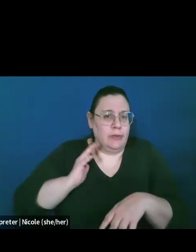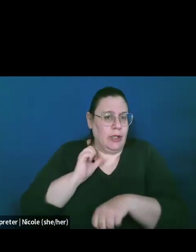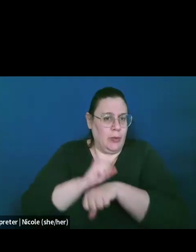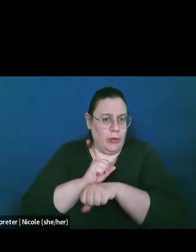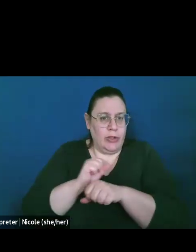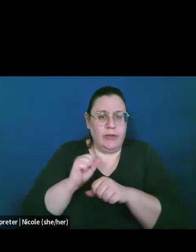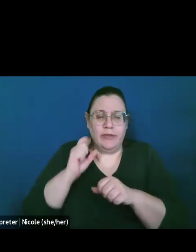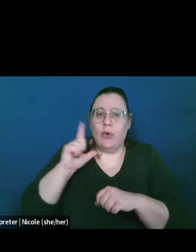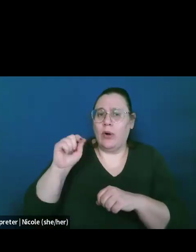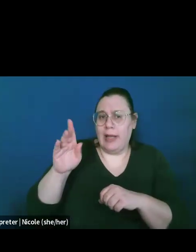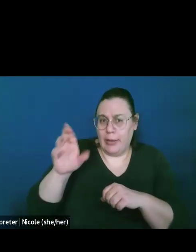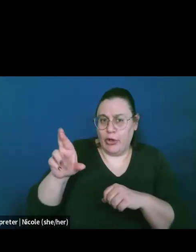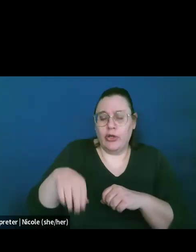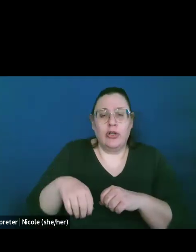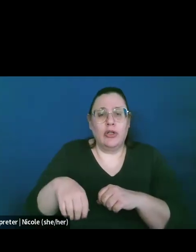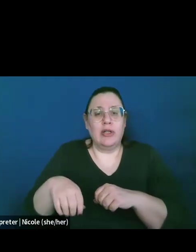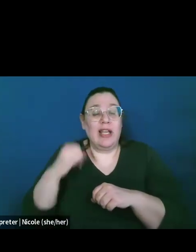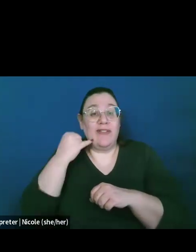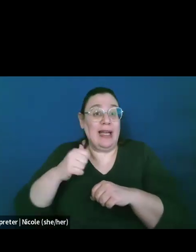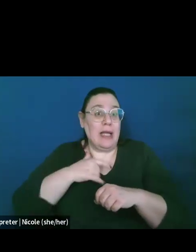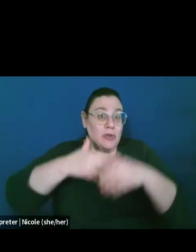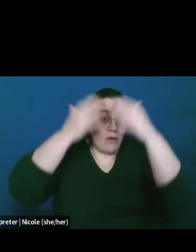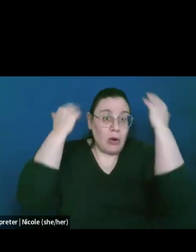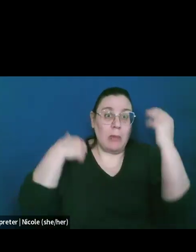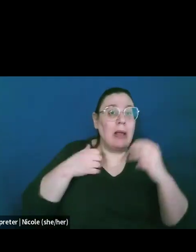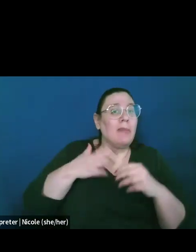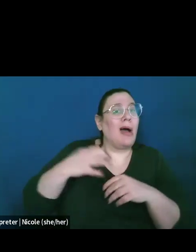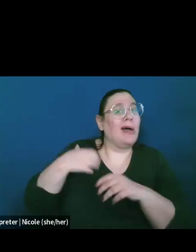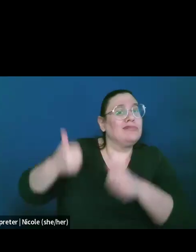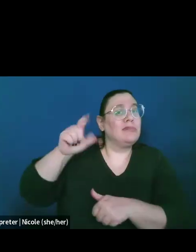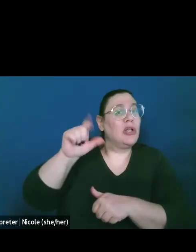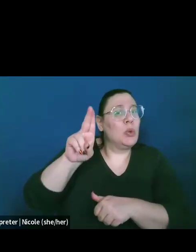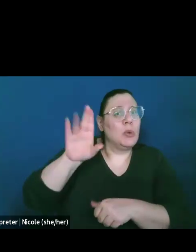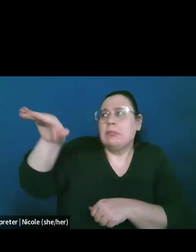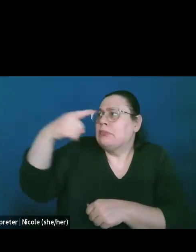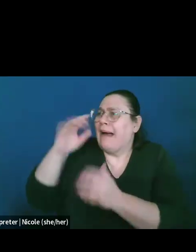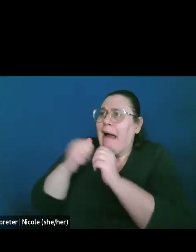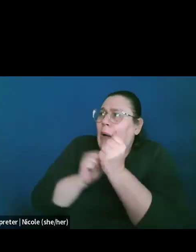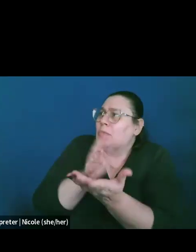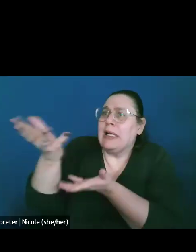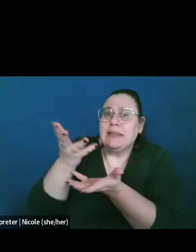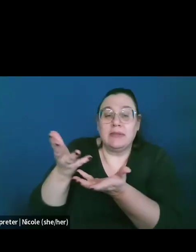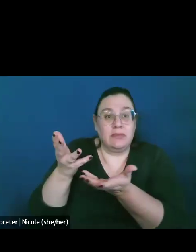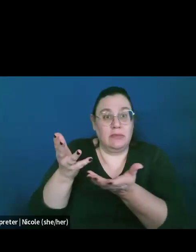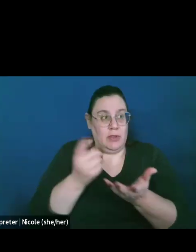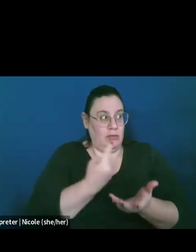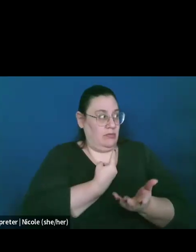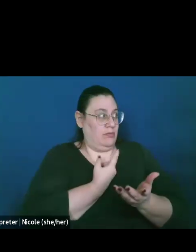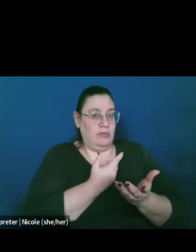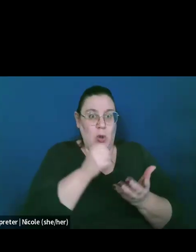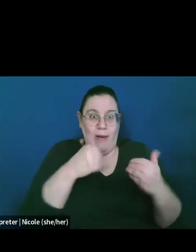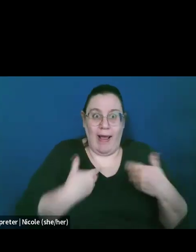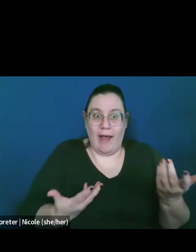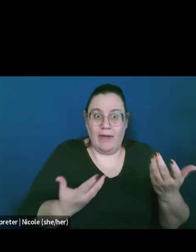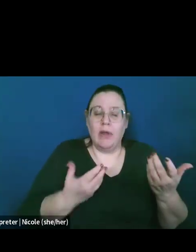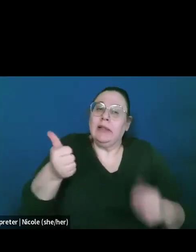for labor, if there was something that was overwhelming, I could meet with Lou to figure out, okay, how can we address this? You don't necessarily have that. So you often have to build a system